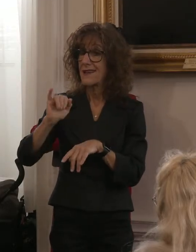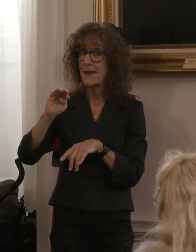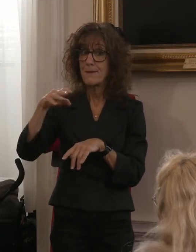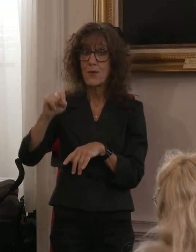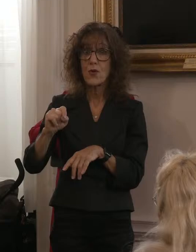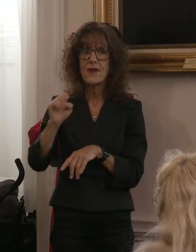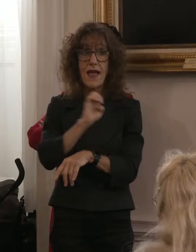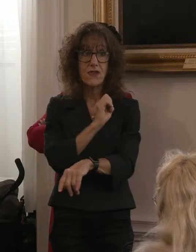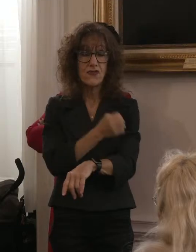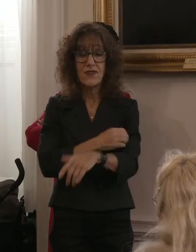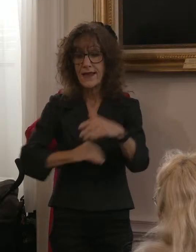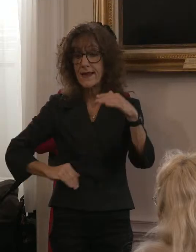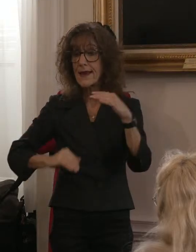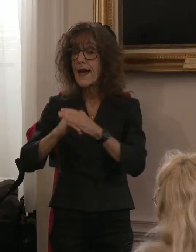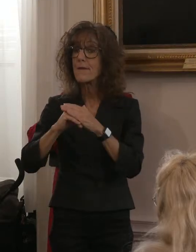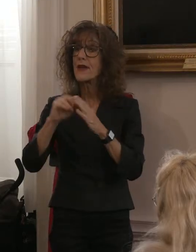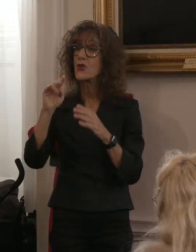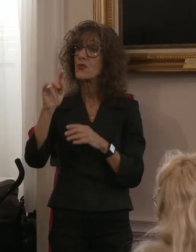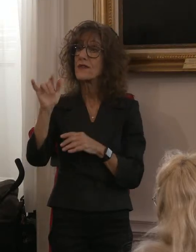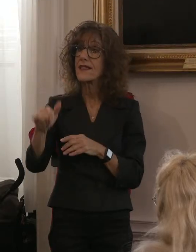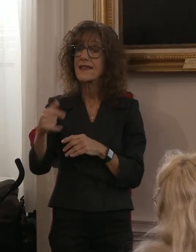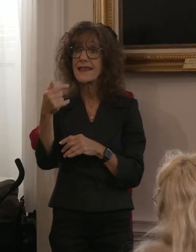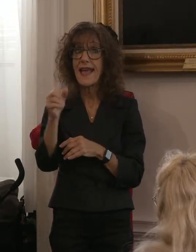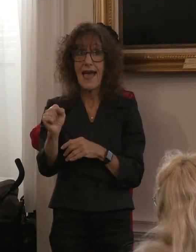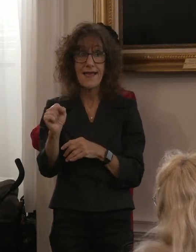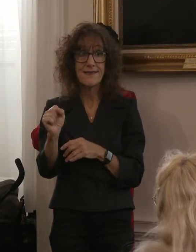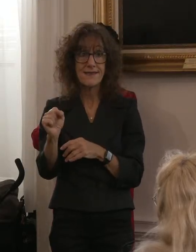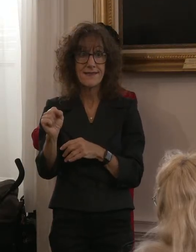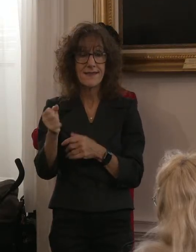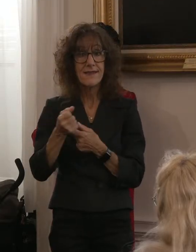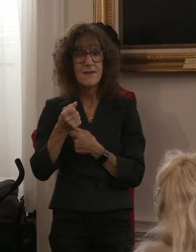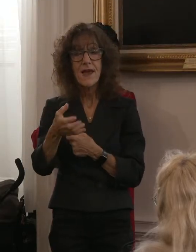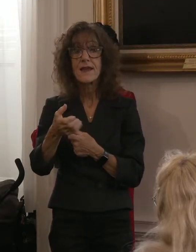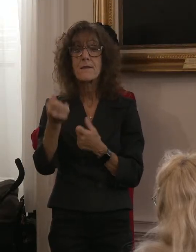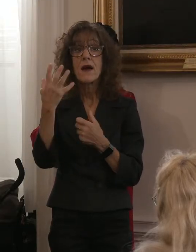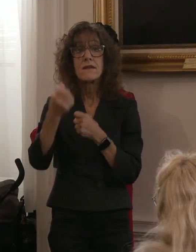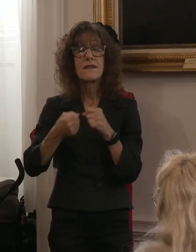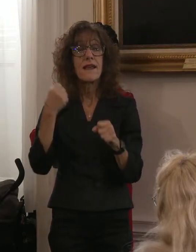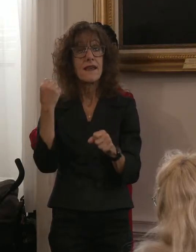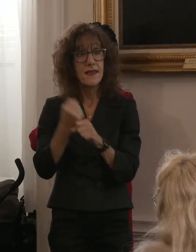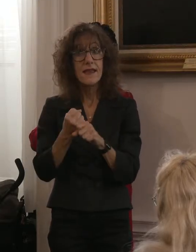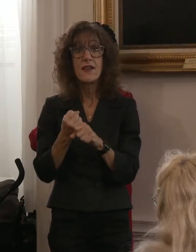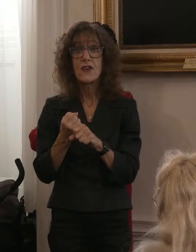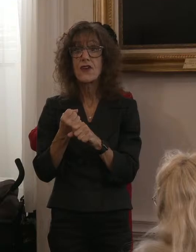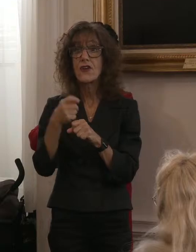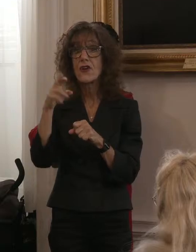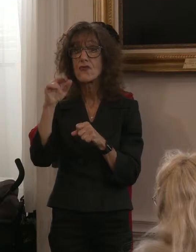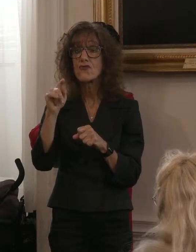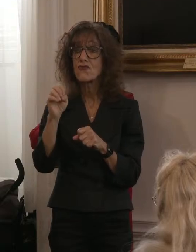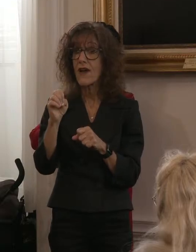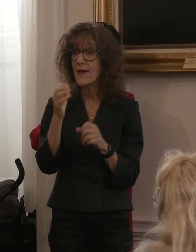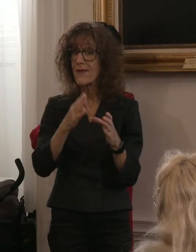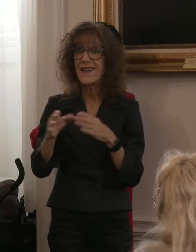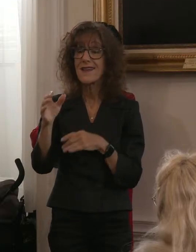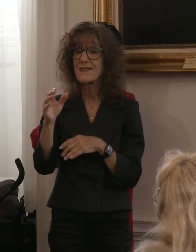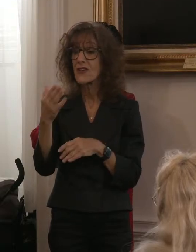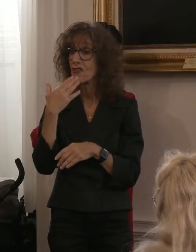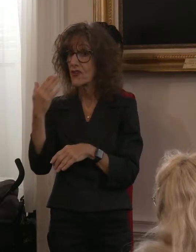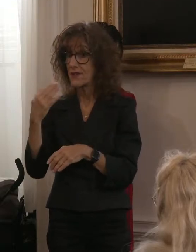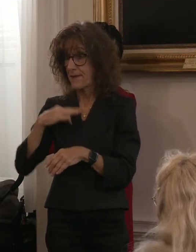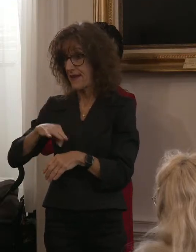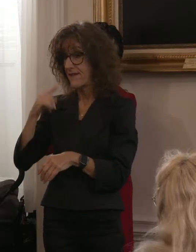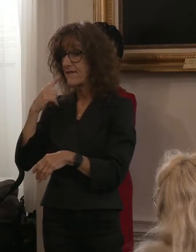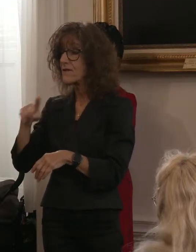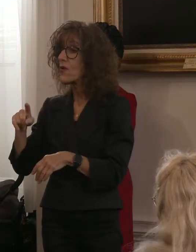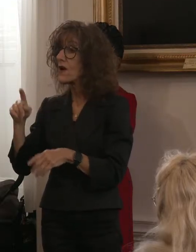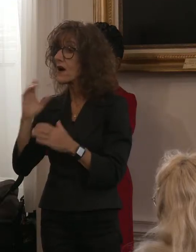We're capping utility gas spending, ensuring that multi-year rate plans are good for customers, not just for utilities and companies.